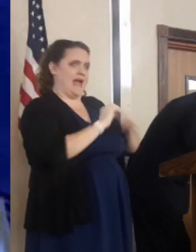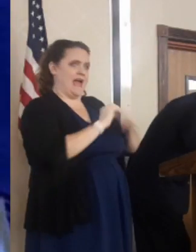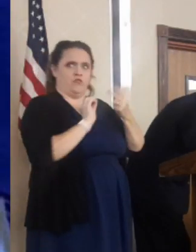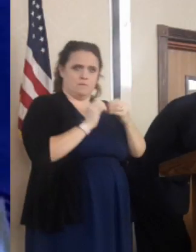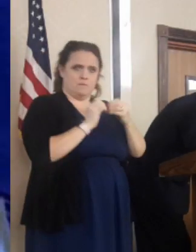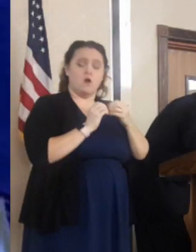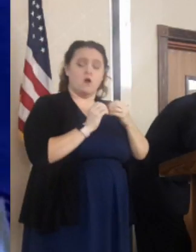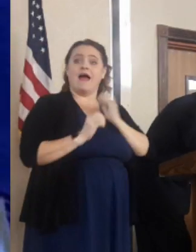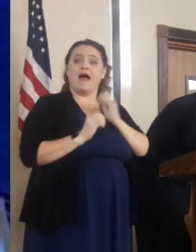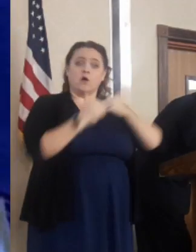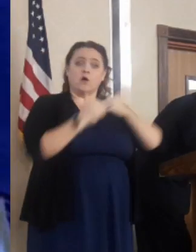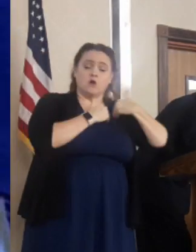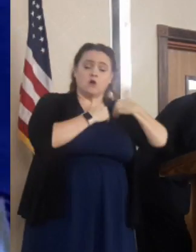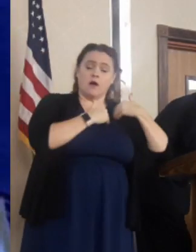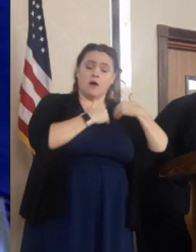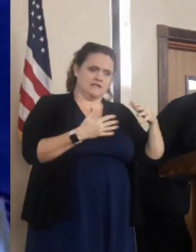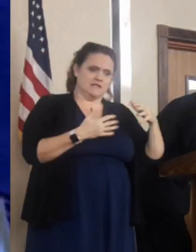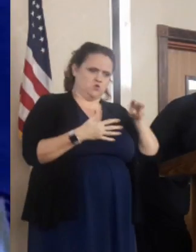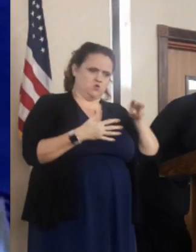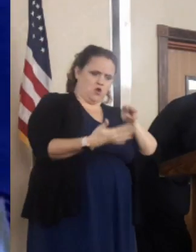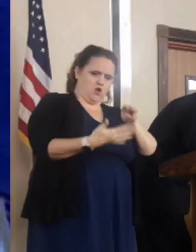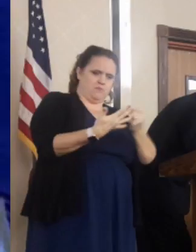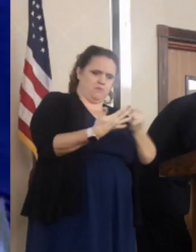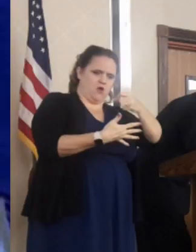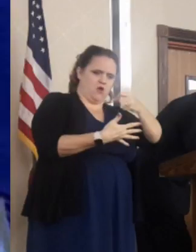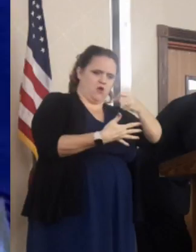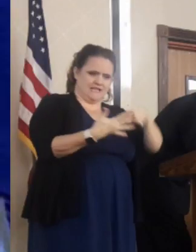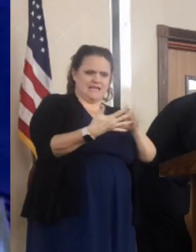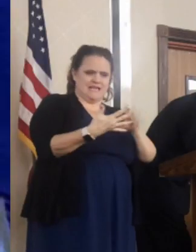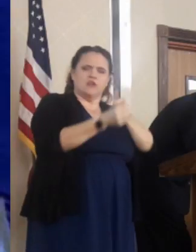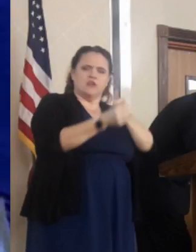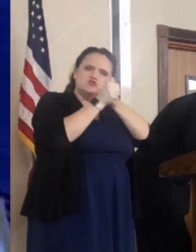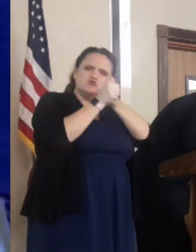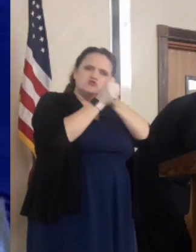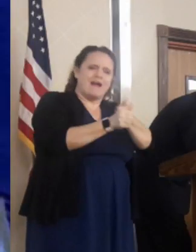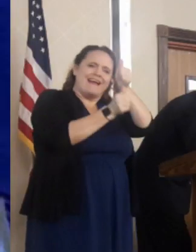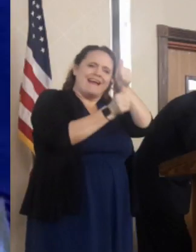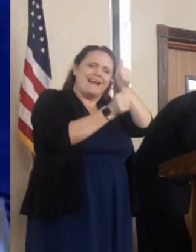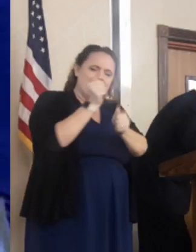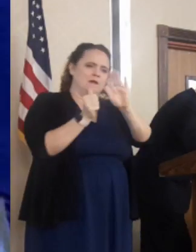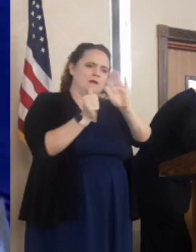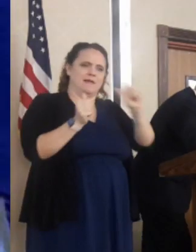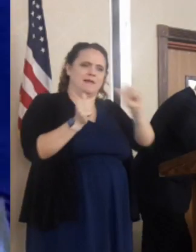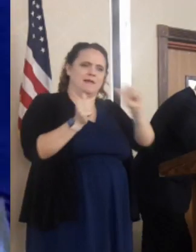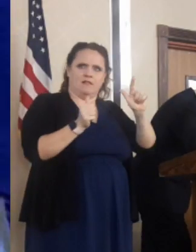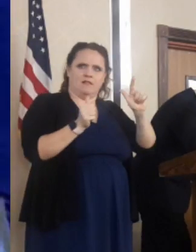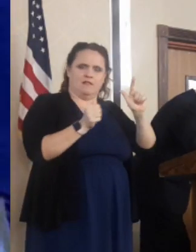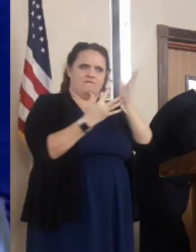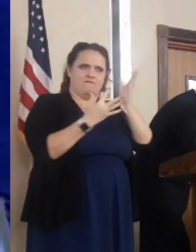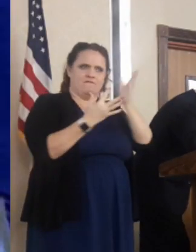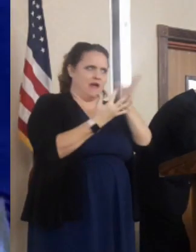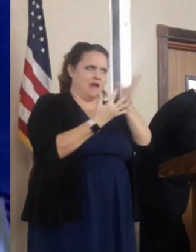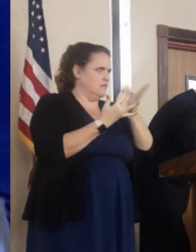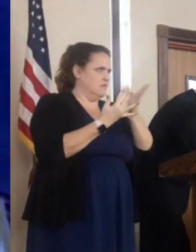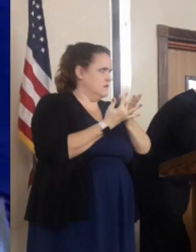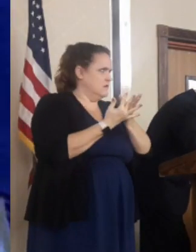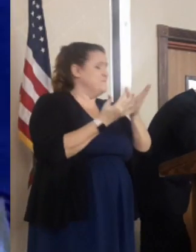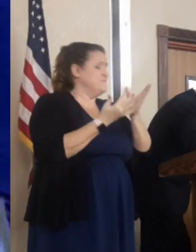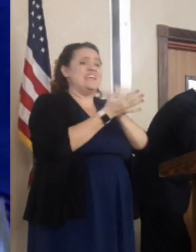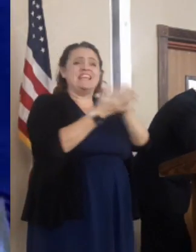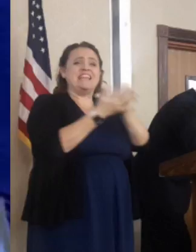those priorities and track every single bill that is filed. Anything that falls